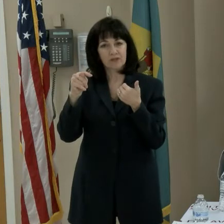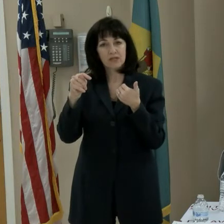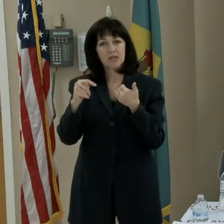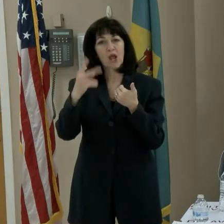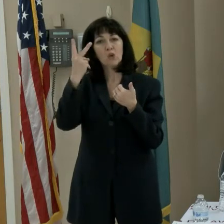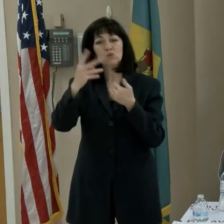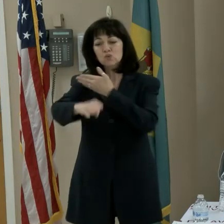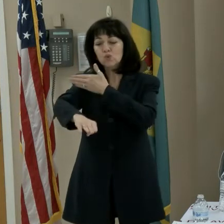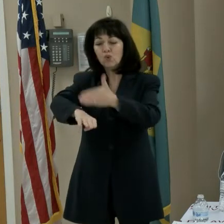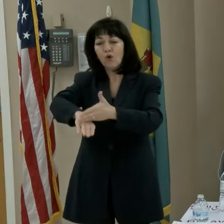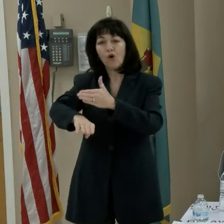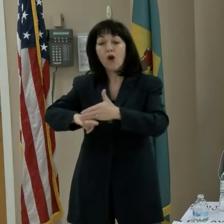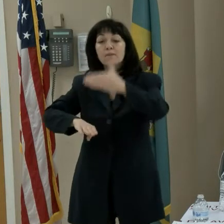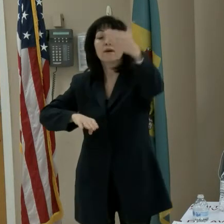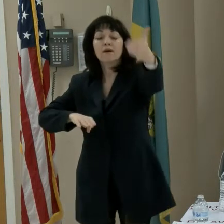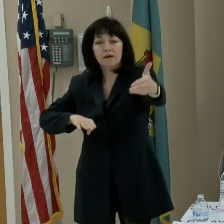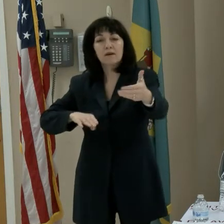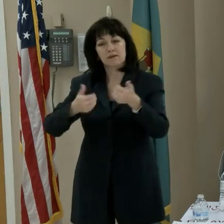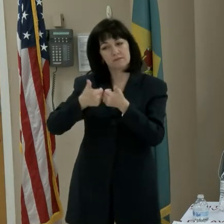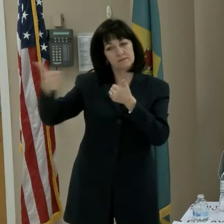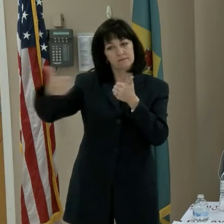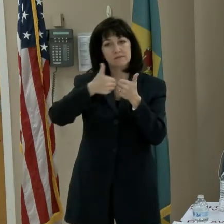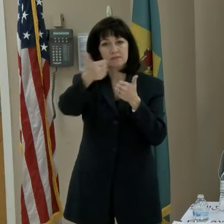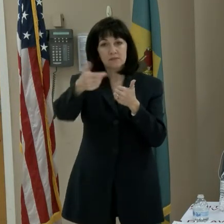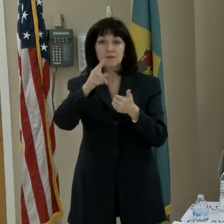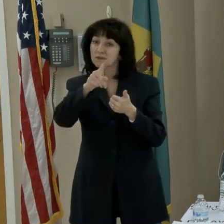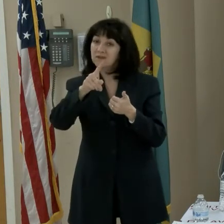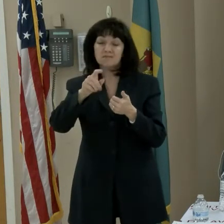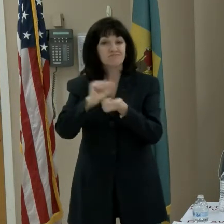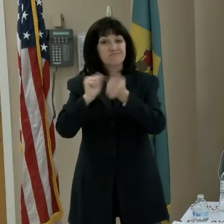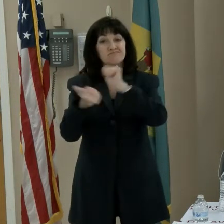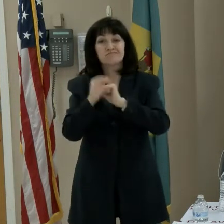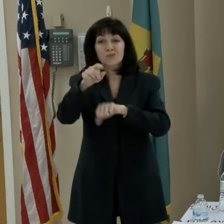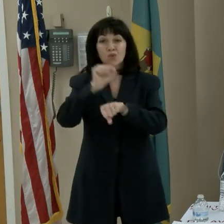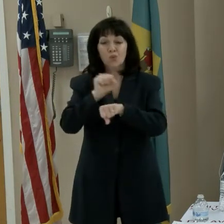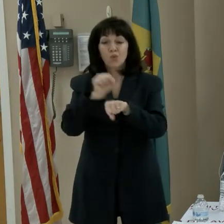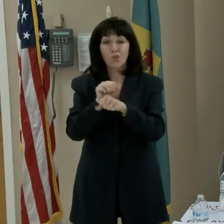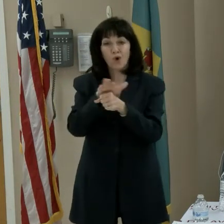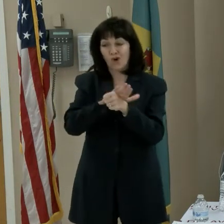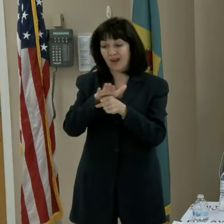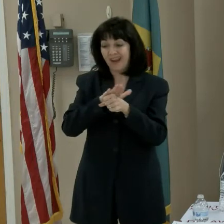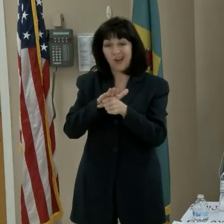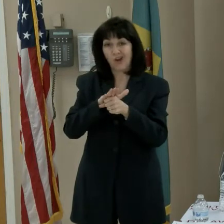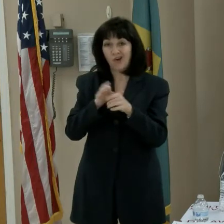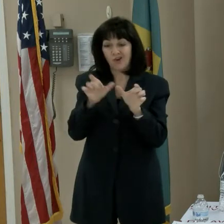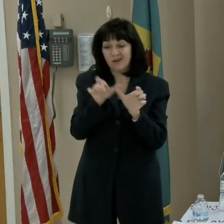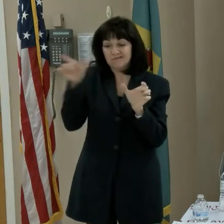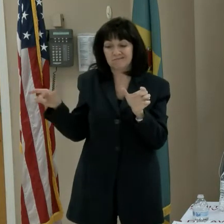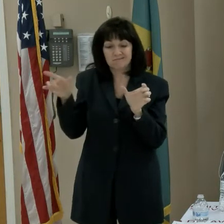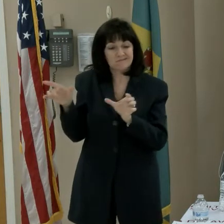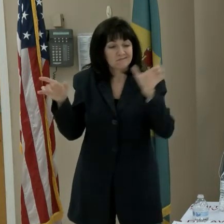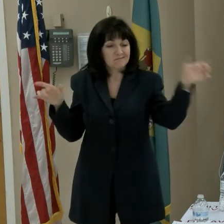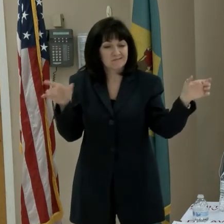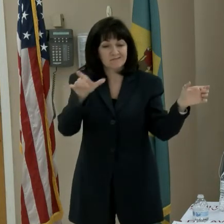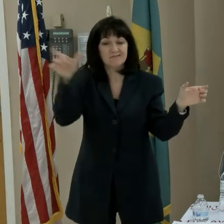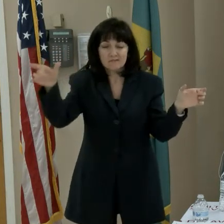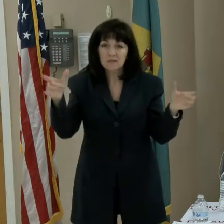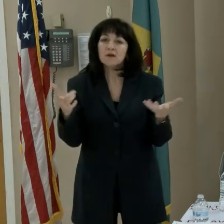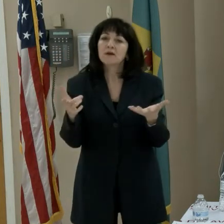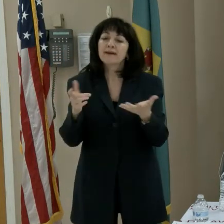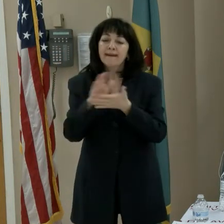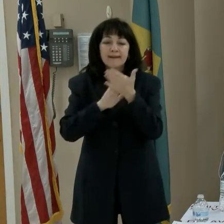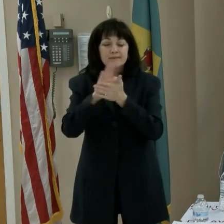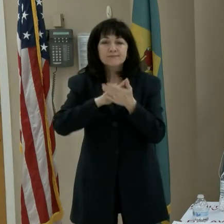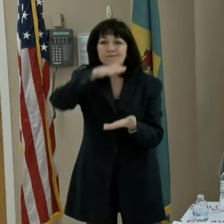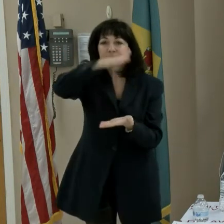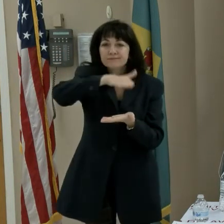your work area. And then make sure that you are practicing good hygiene, that you have wipes around and you have hand sanitizer, and